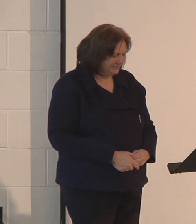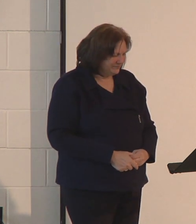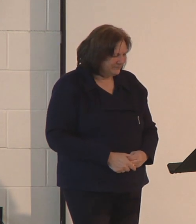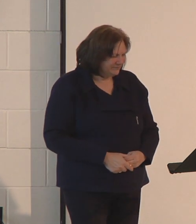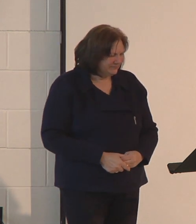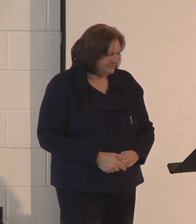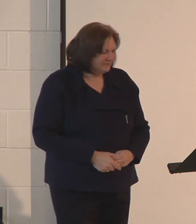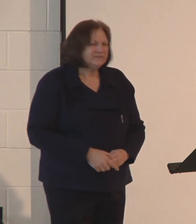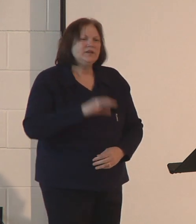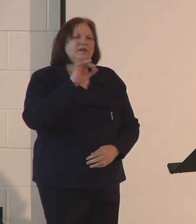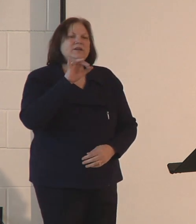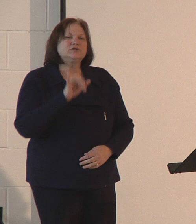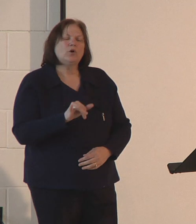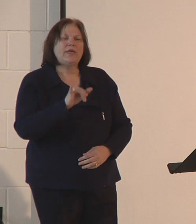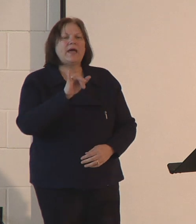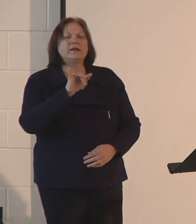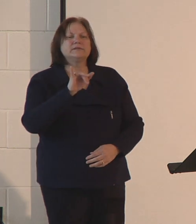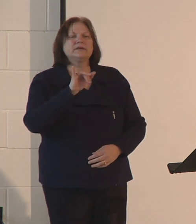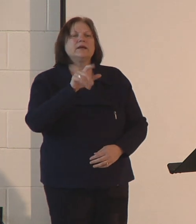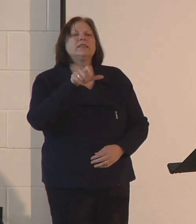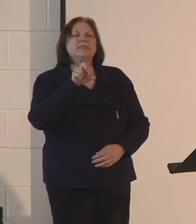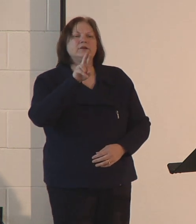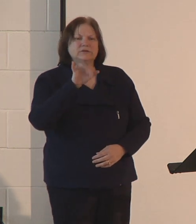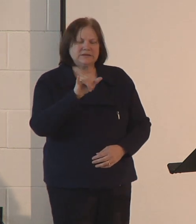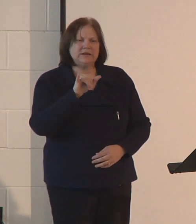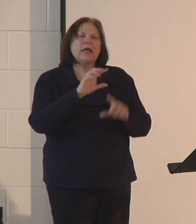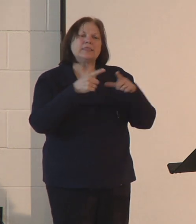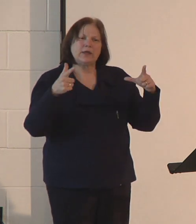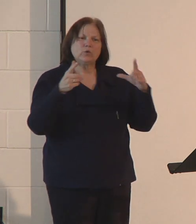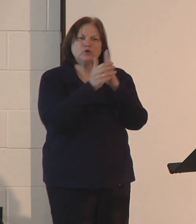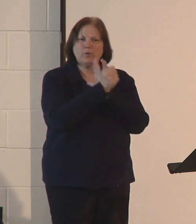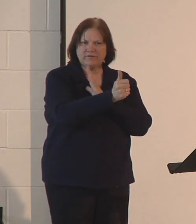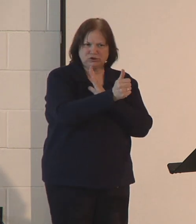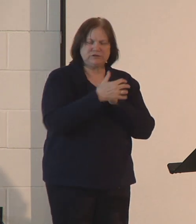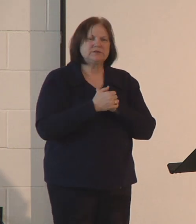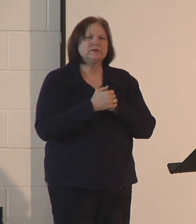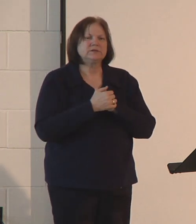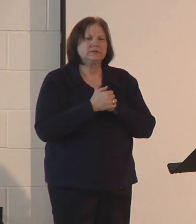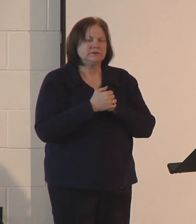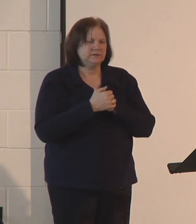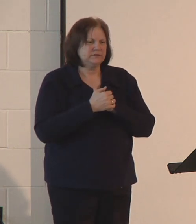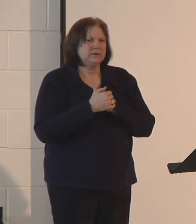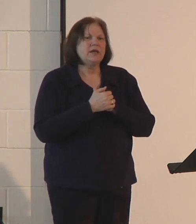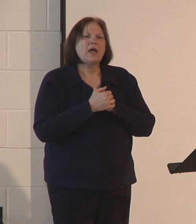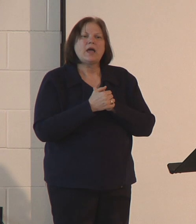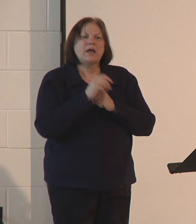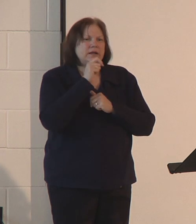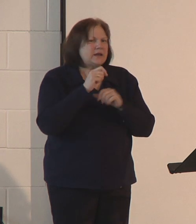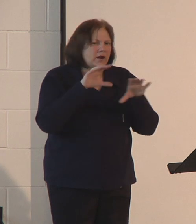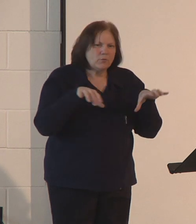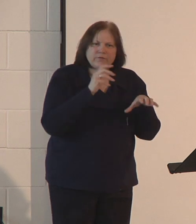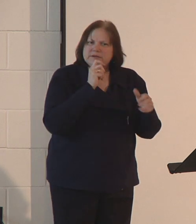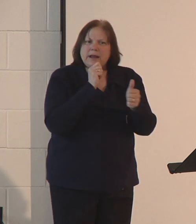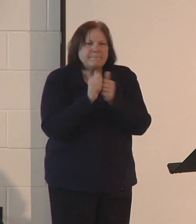So the SEALs of Biliteracy is a language proficiency. It's not a performance. It's not a